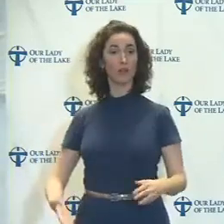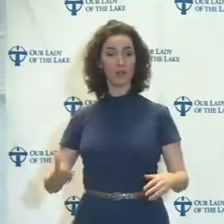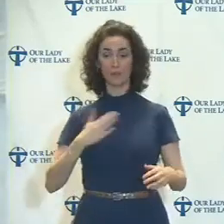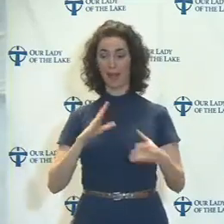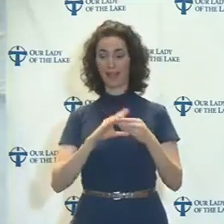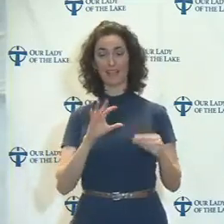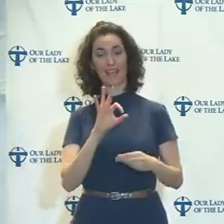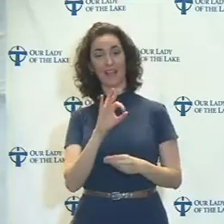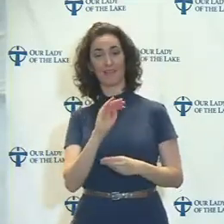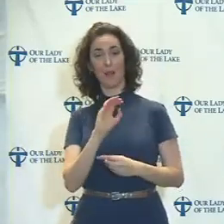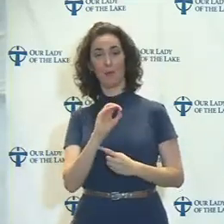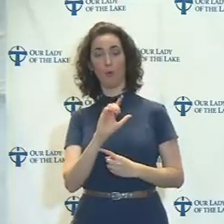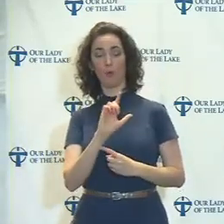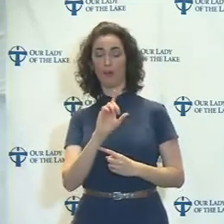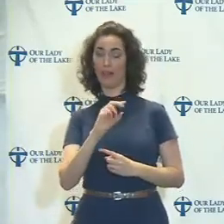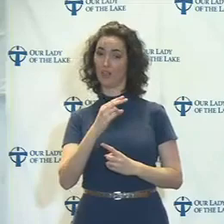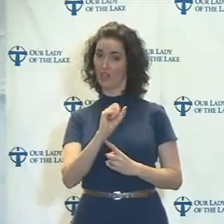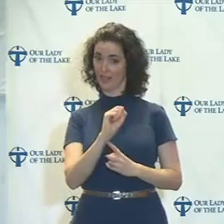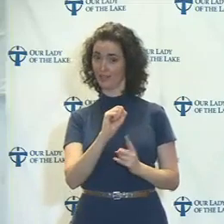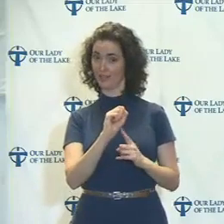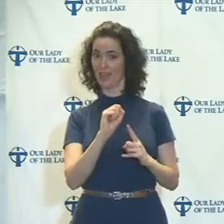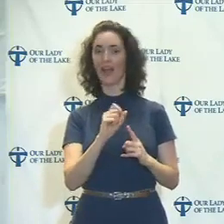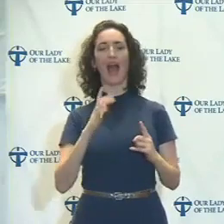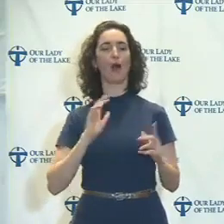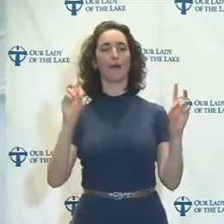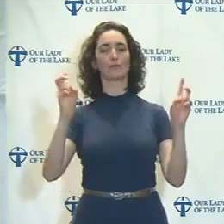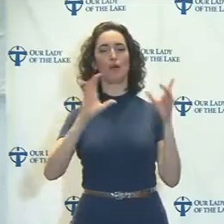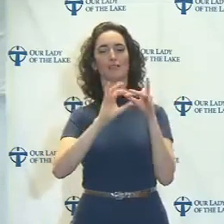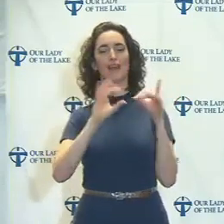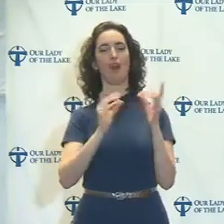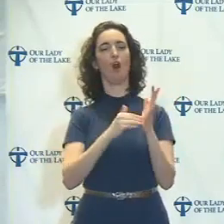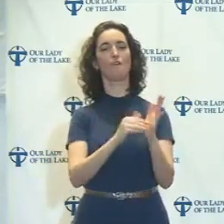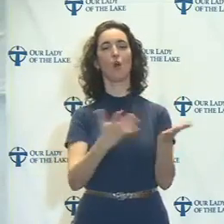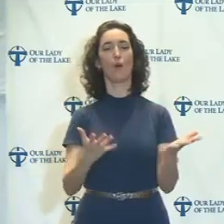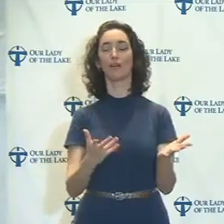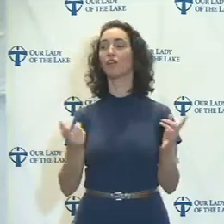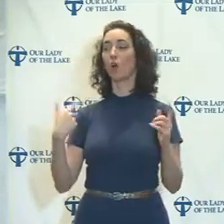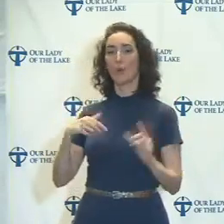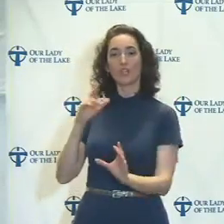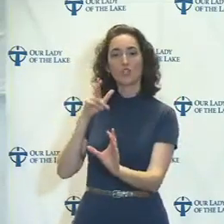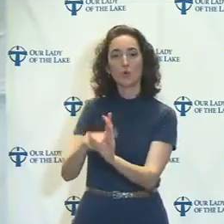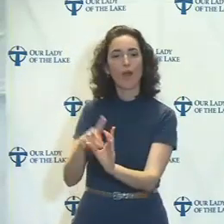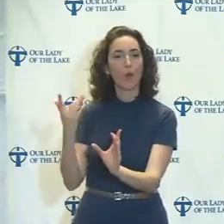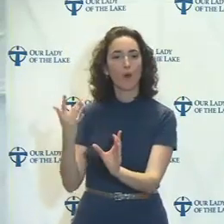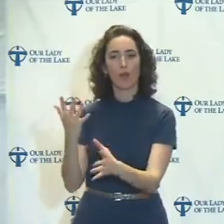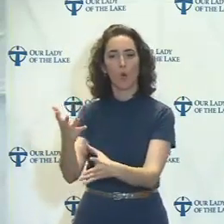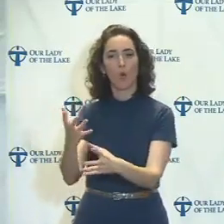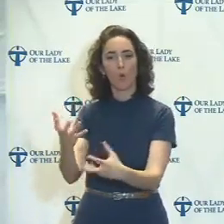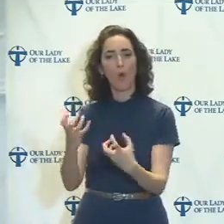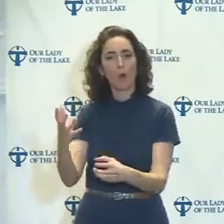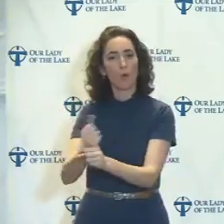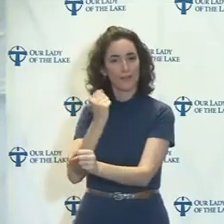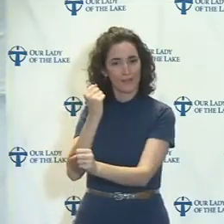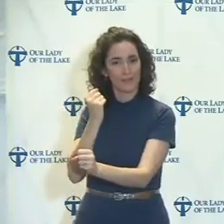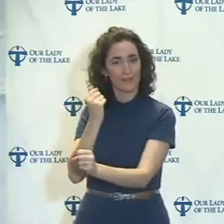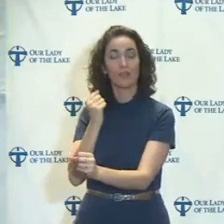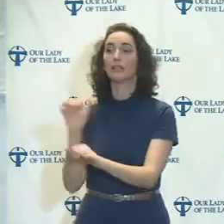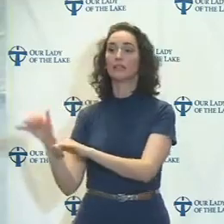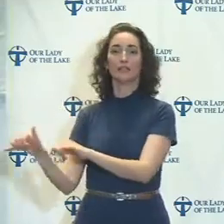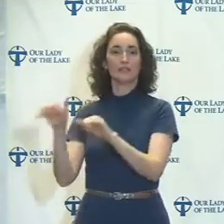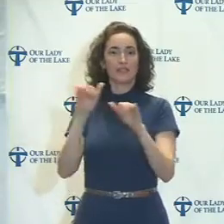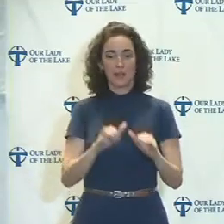at FMOLHS: we're in it to win it. And we're going to look forward to being able to expand this community